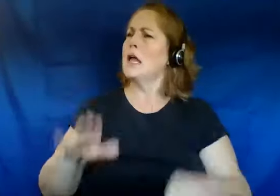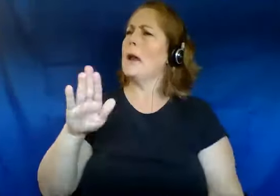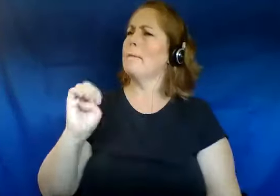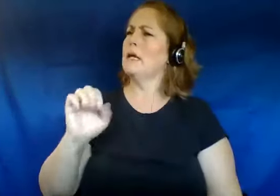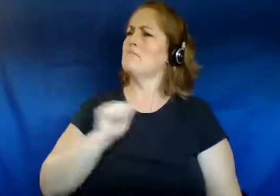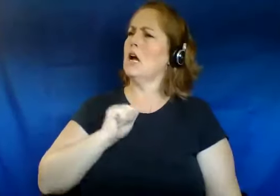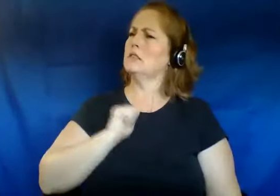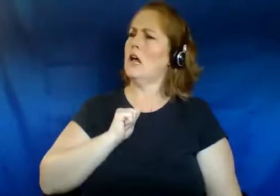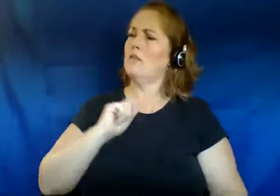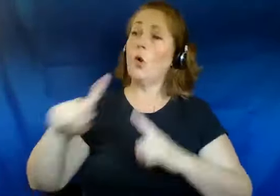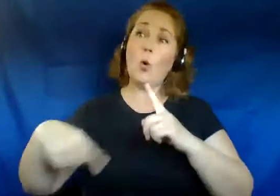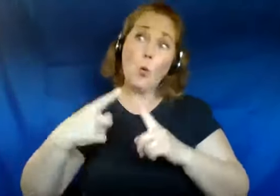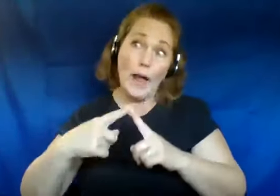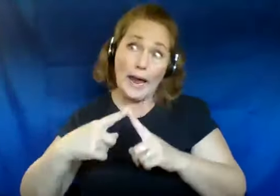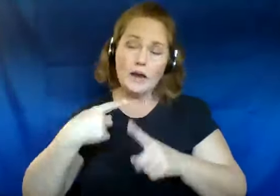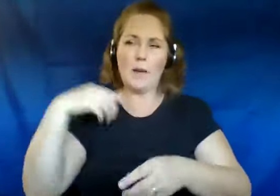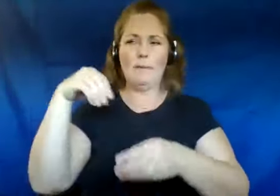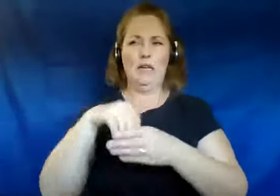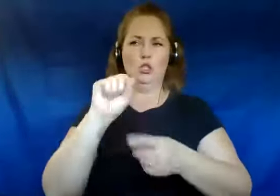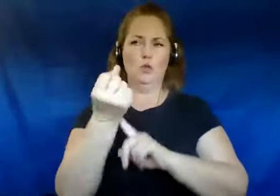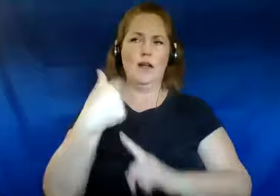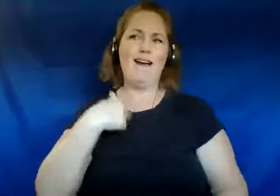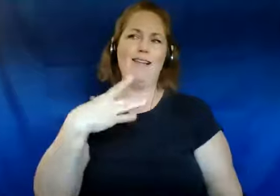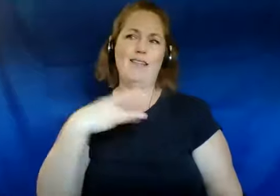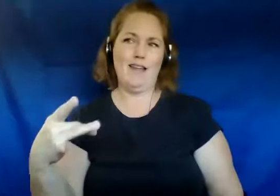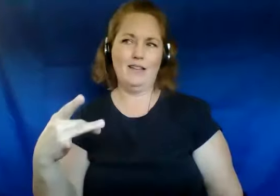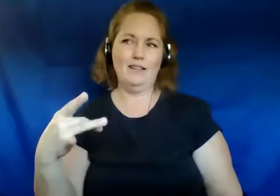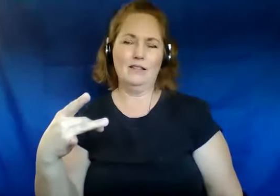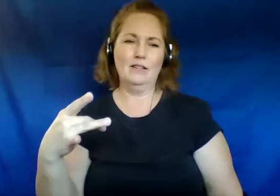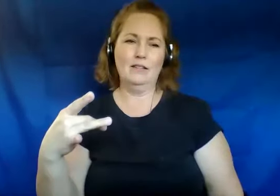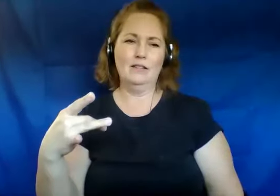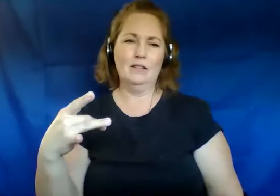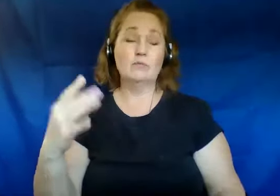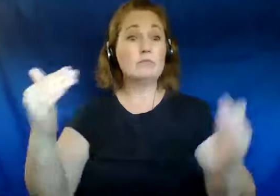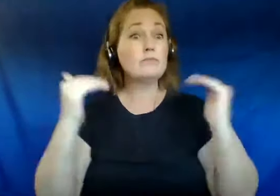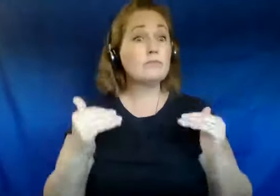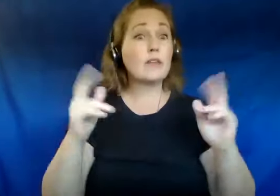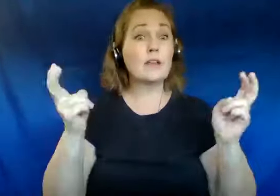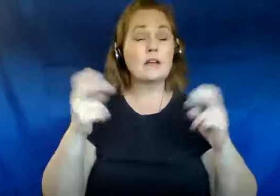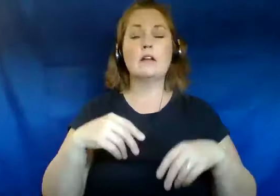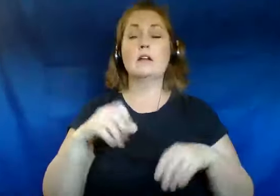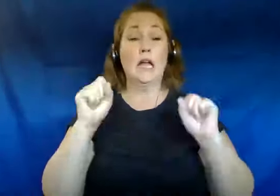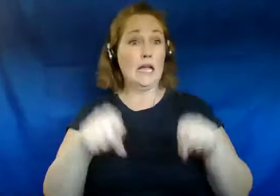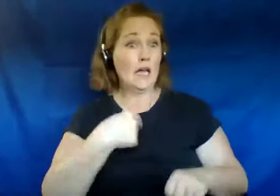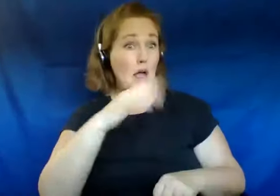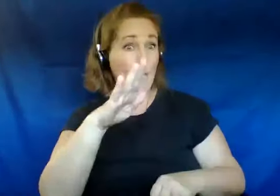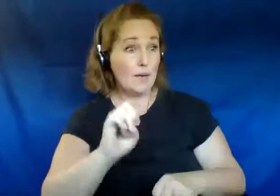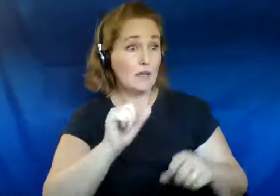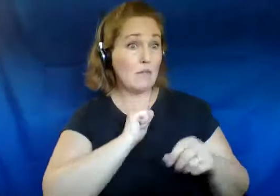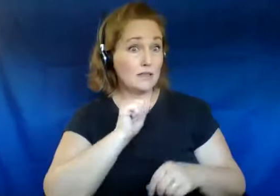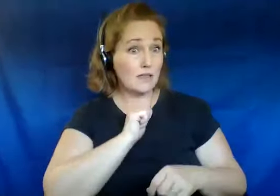myself when I am in a situation I like. Can I be myself in